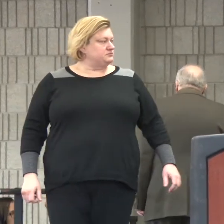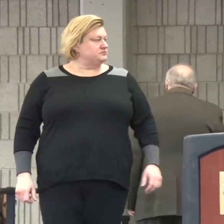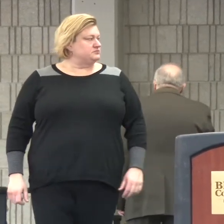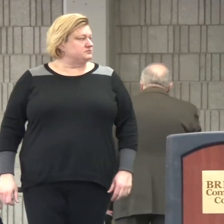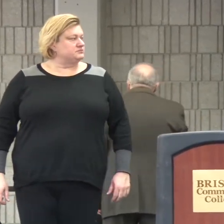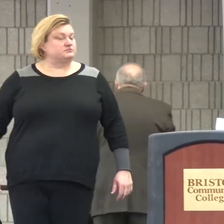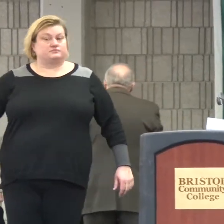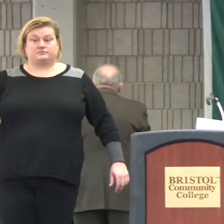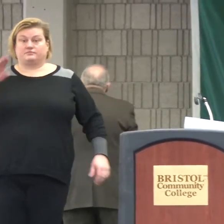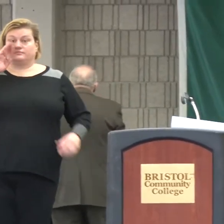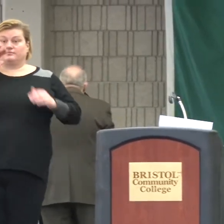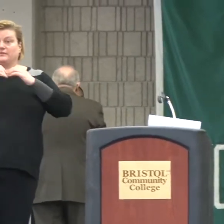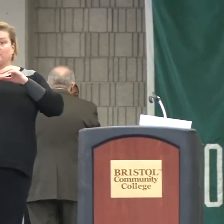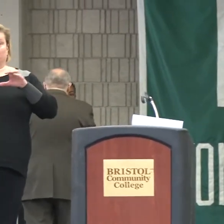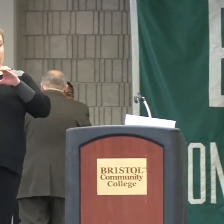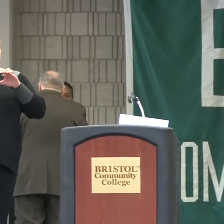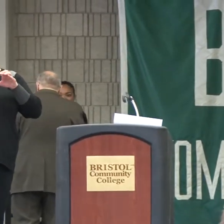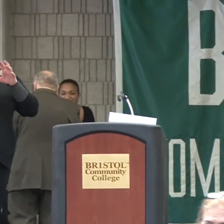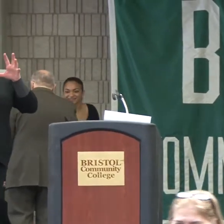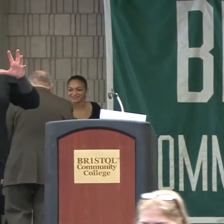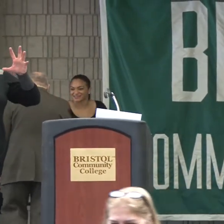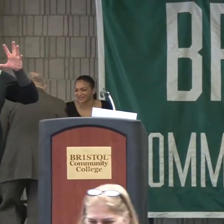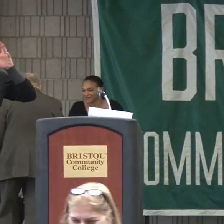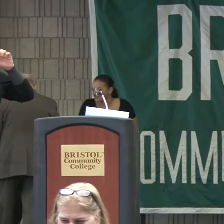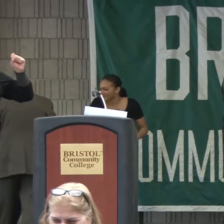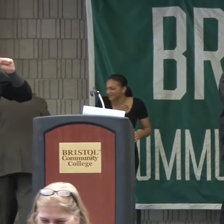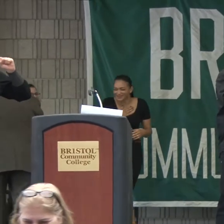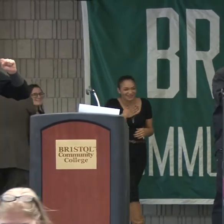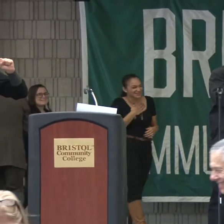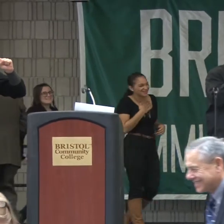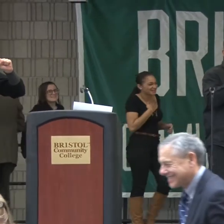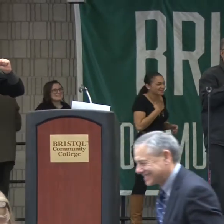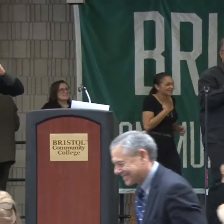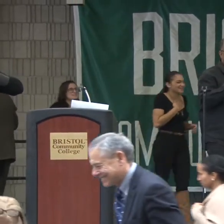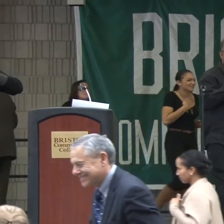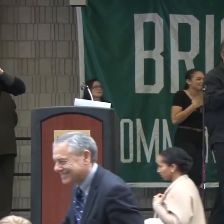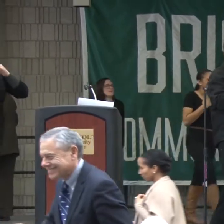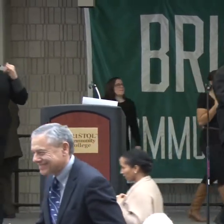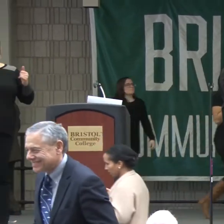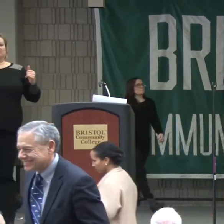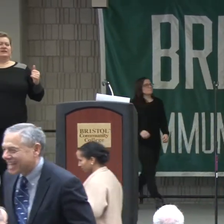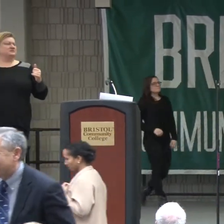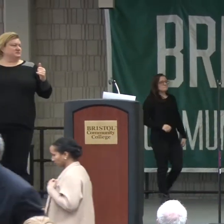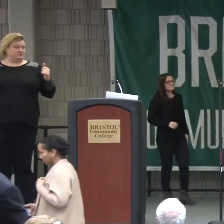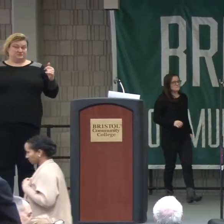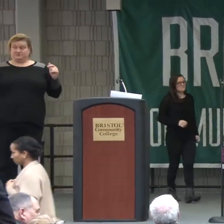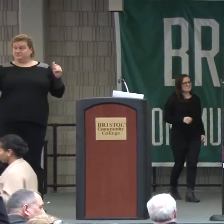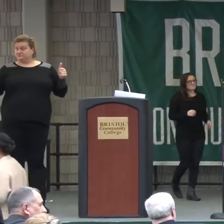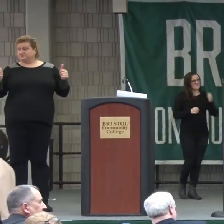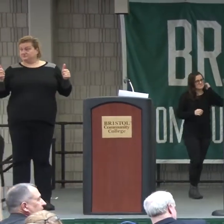How you guys doing today? What is it? How you guys doing today? Great.